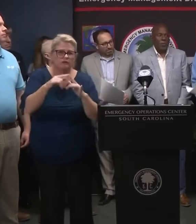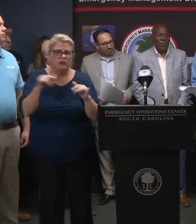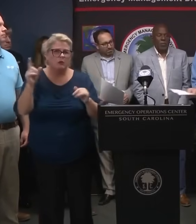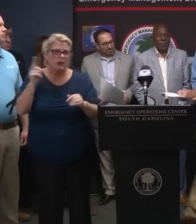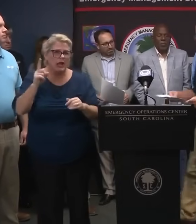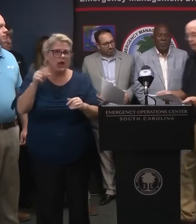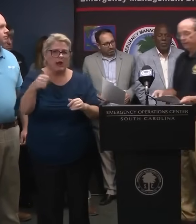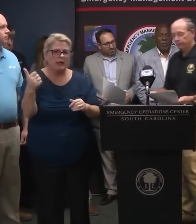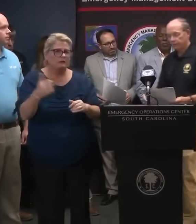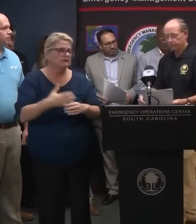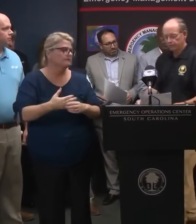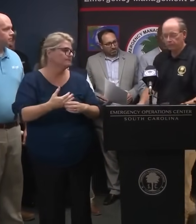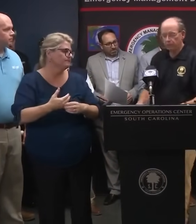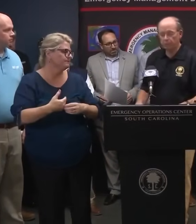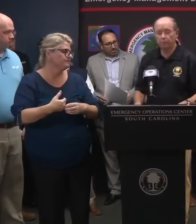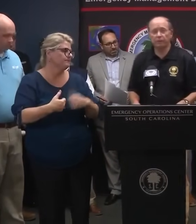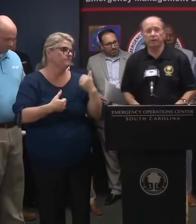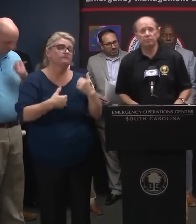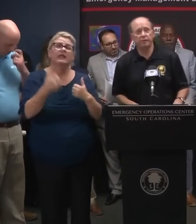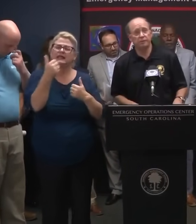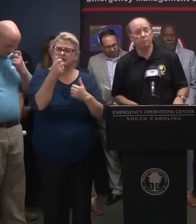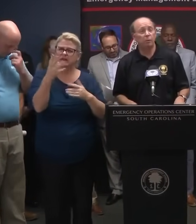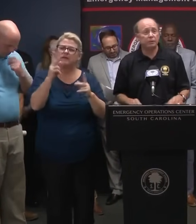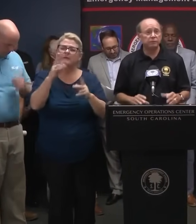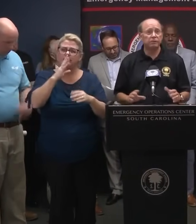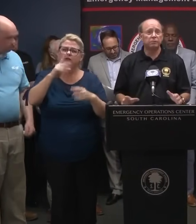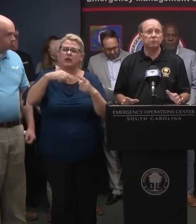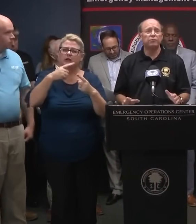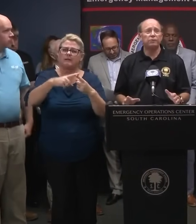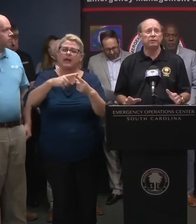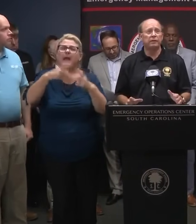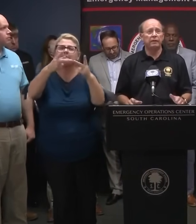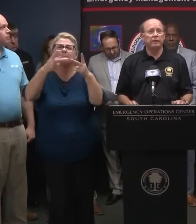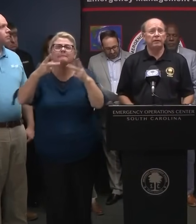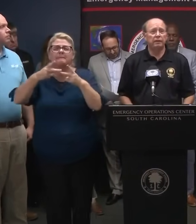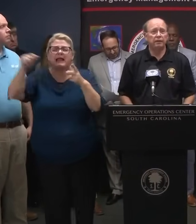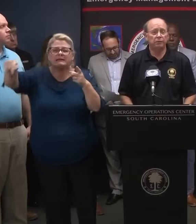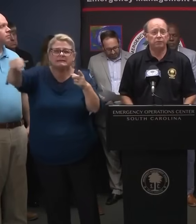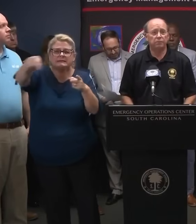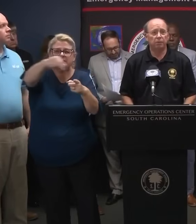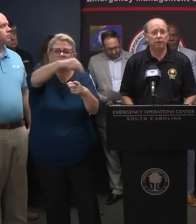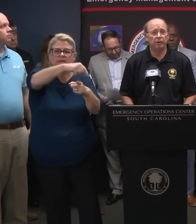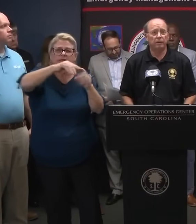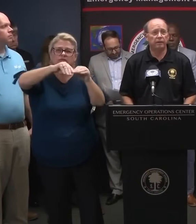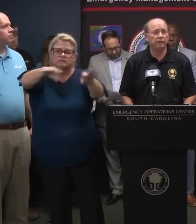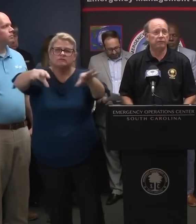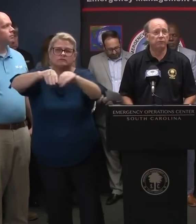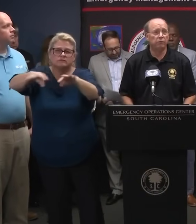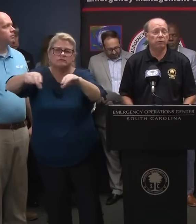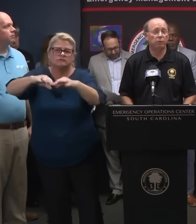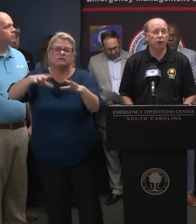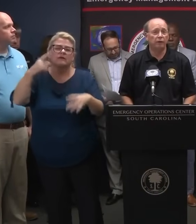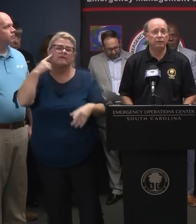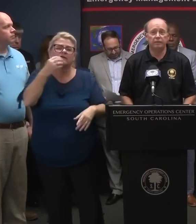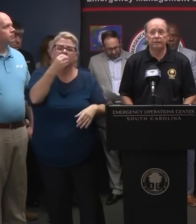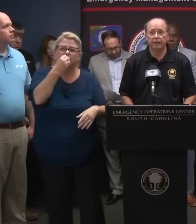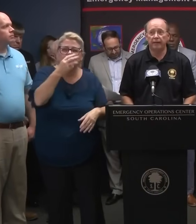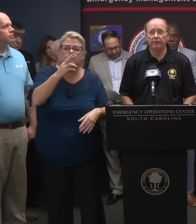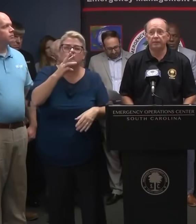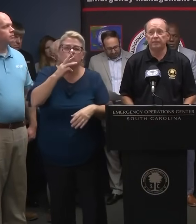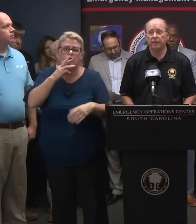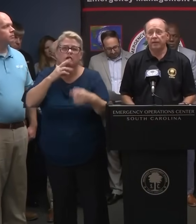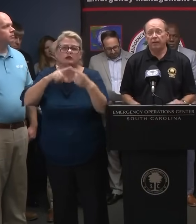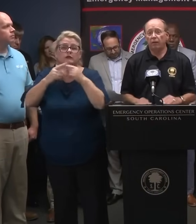like that? Well, several people have talked about these points of distribution that we're supplying food and water to